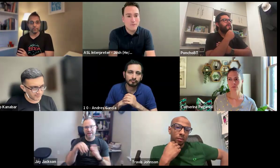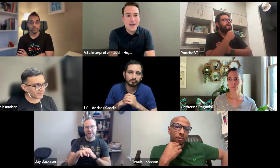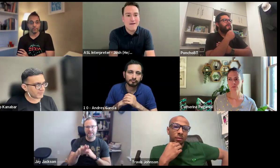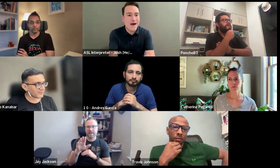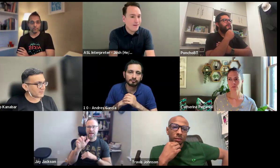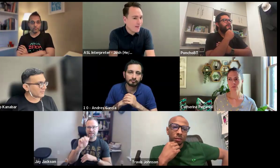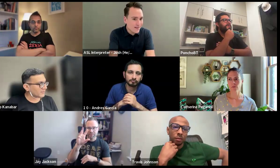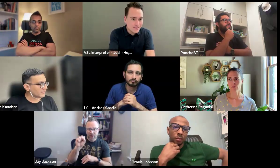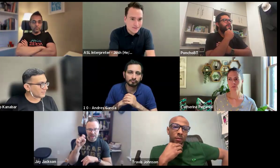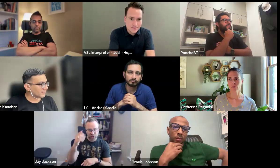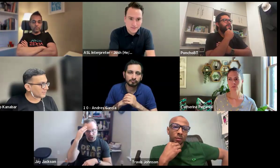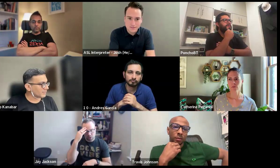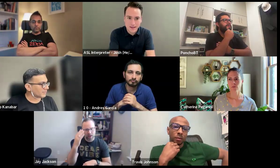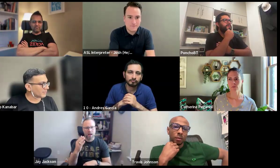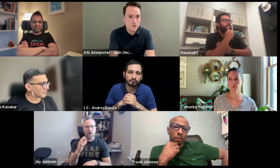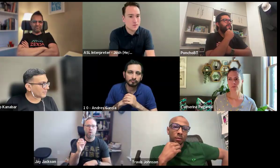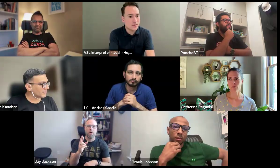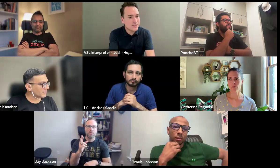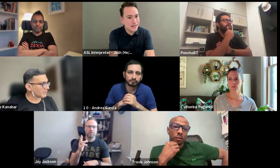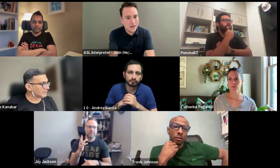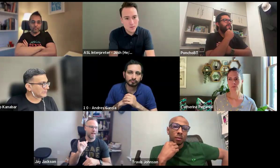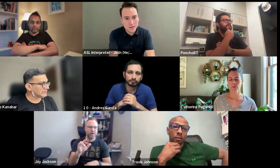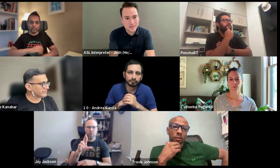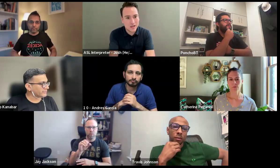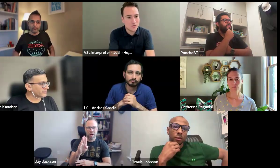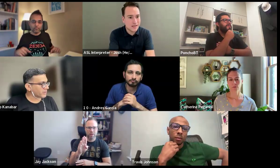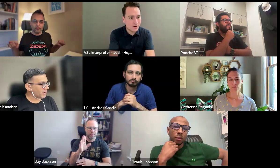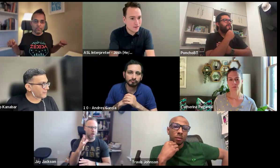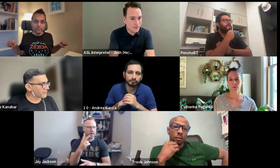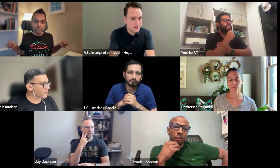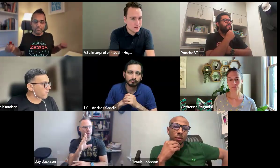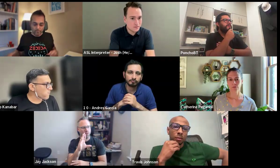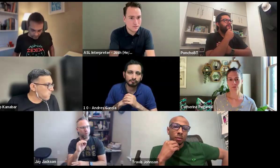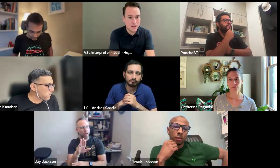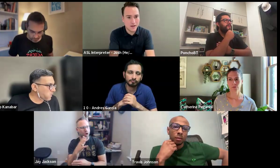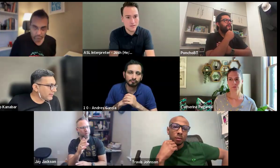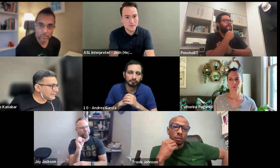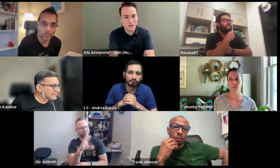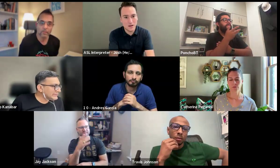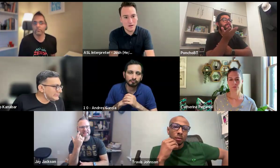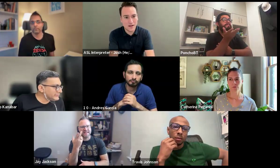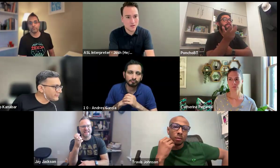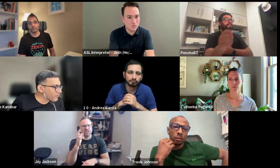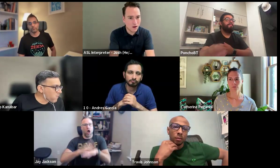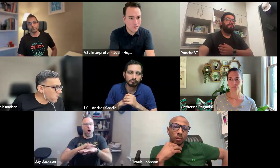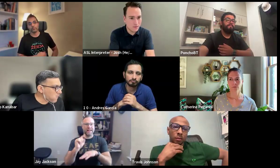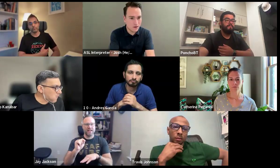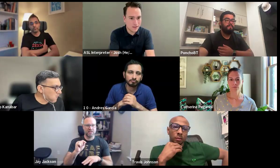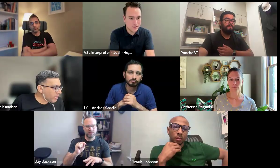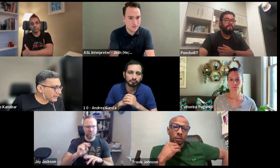if we have allies, like folks within AWS that understand our needs, and I saw Rob already